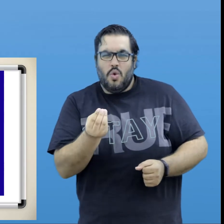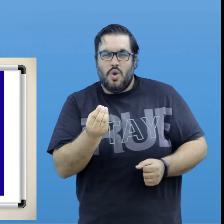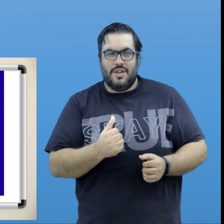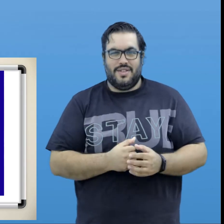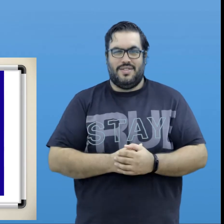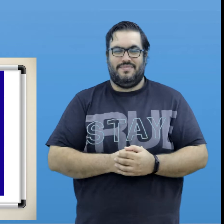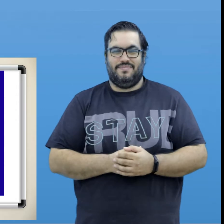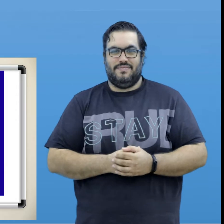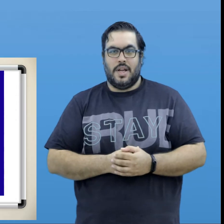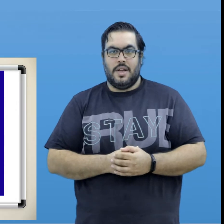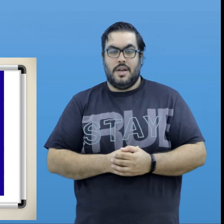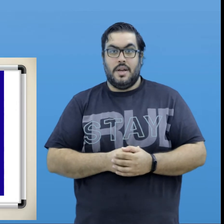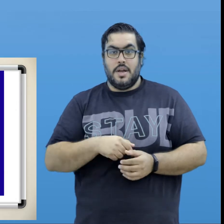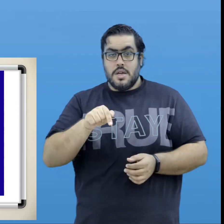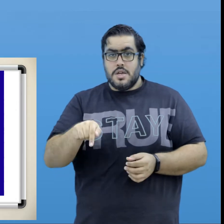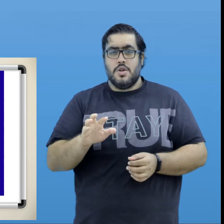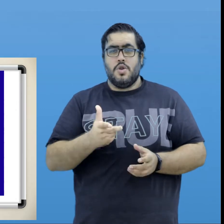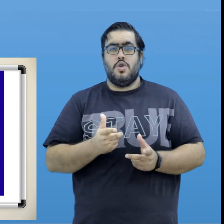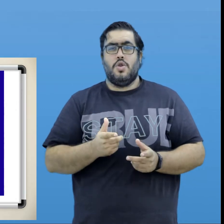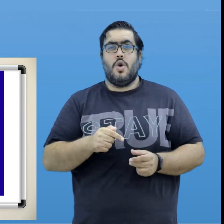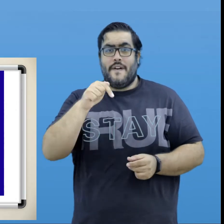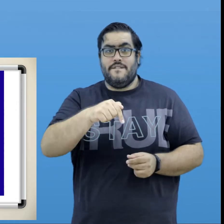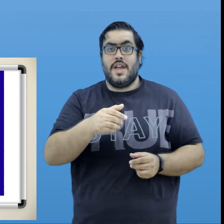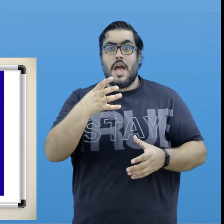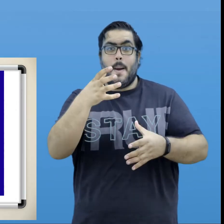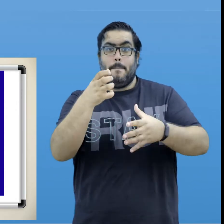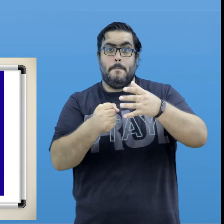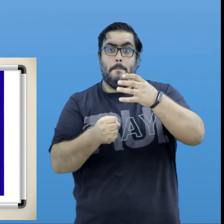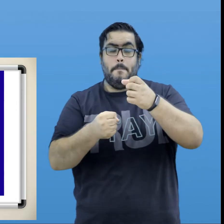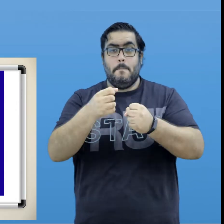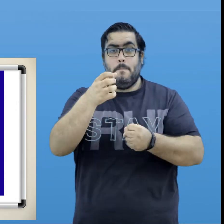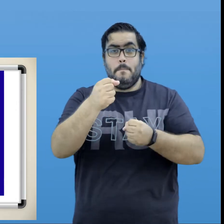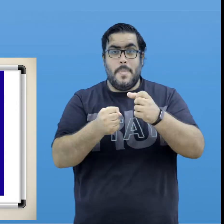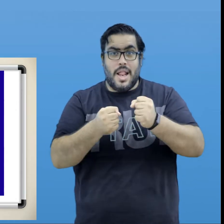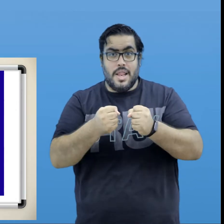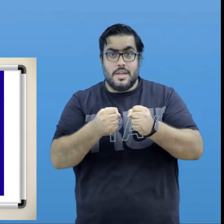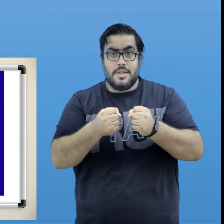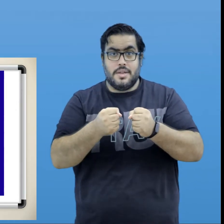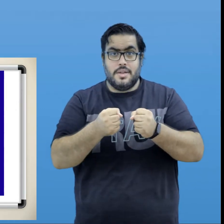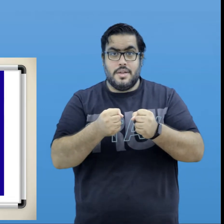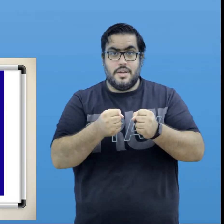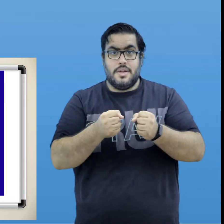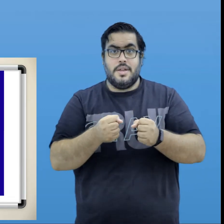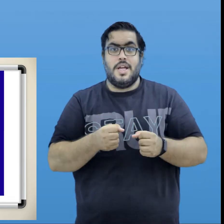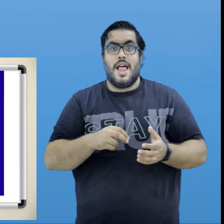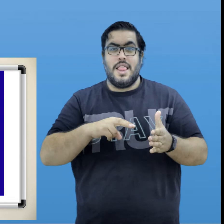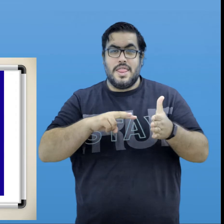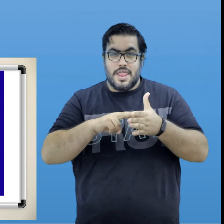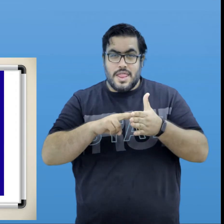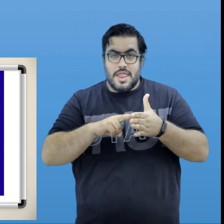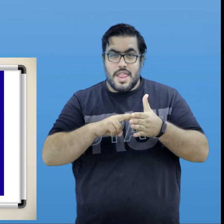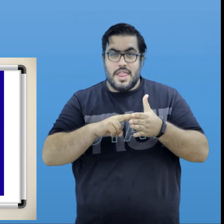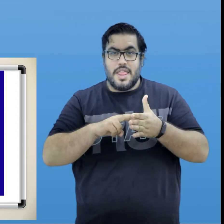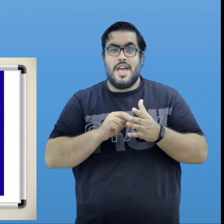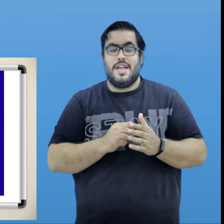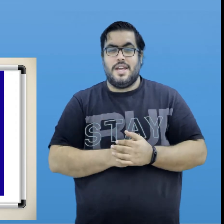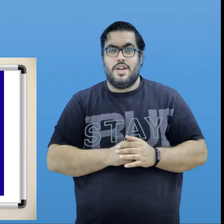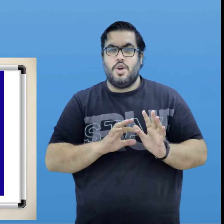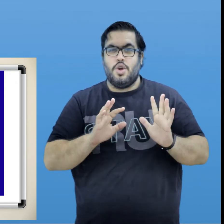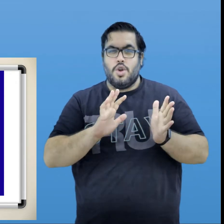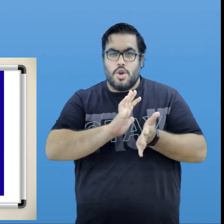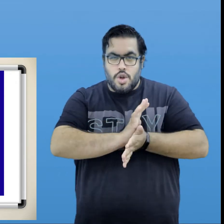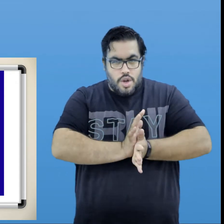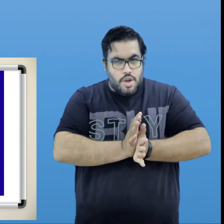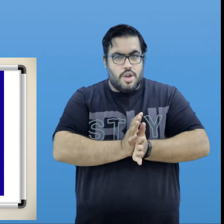we have another element found in milk and dairy. It's calcium. Calcium is a noun. It means